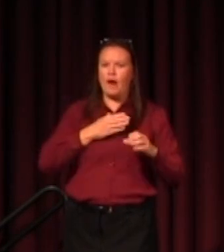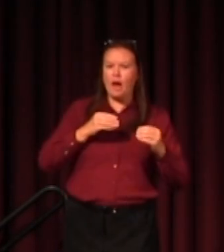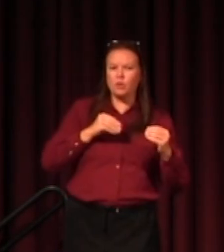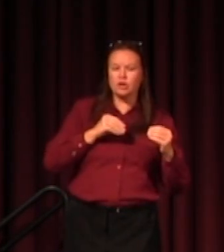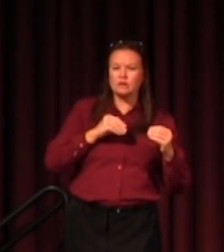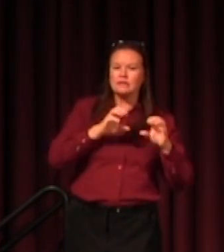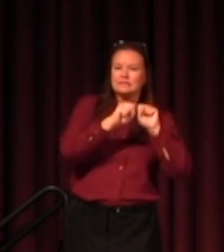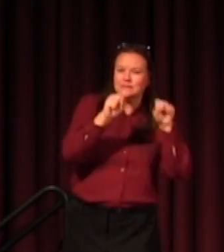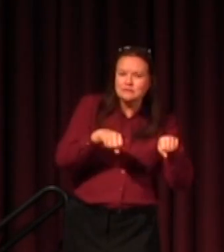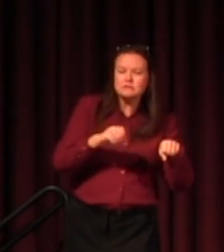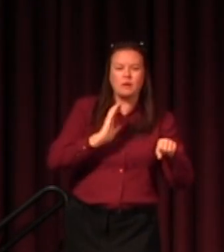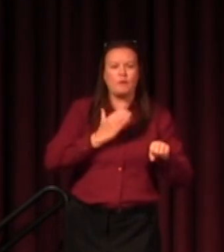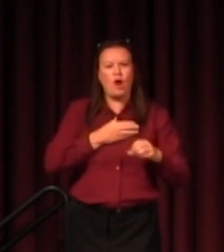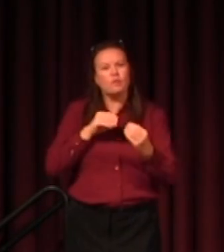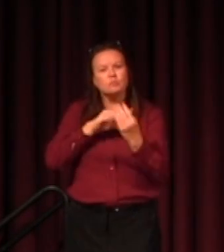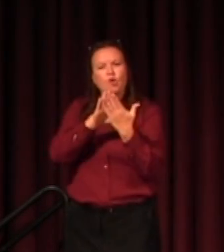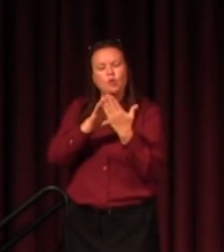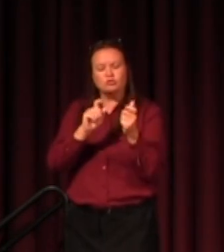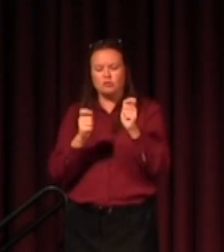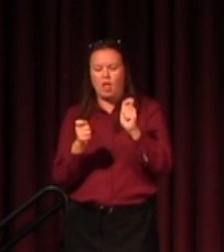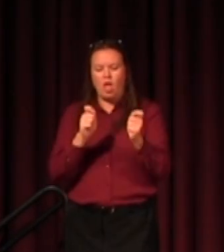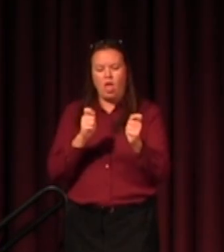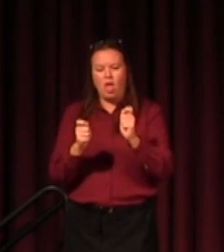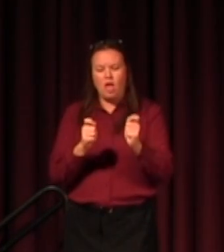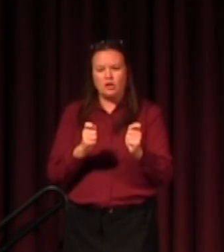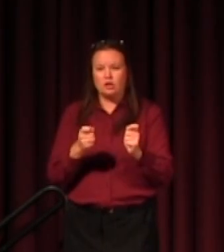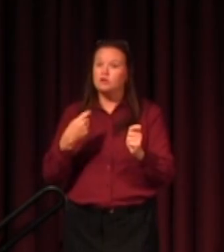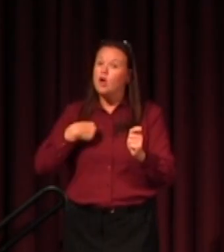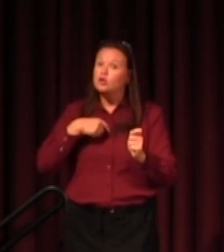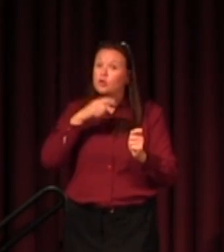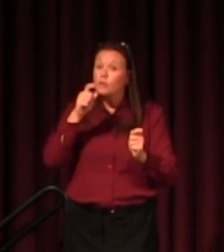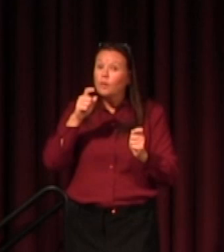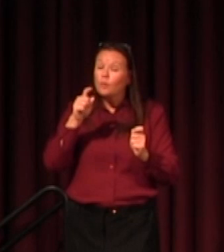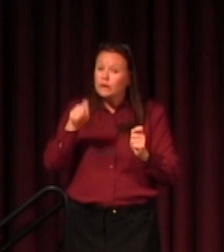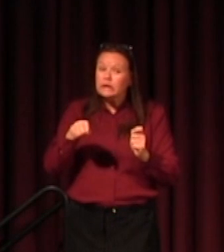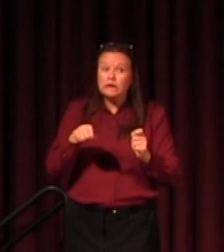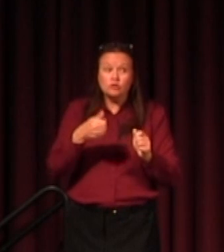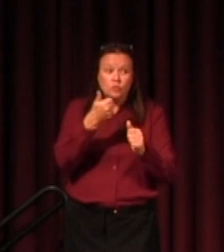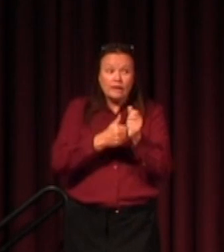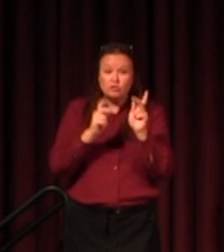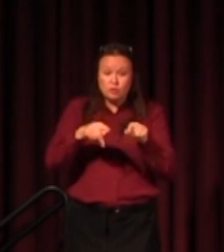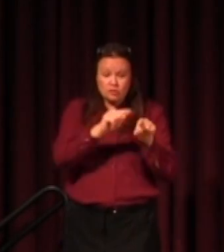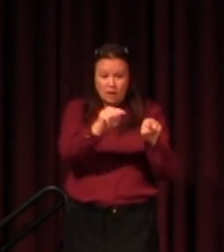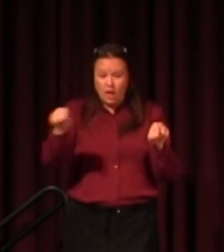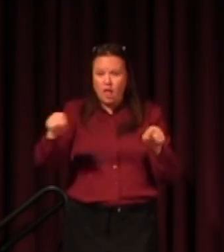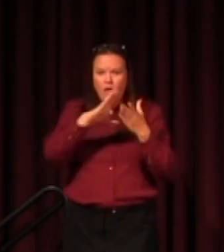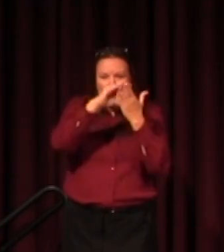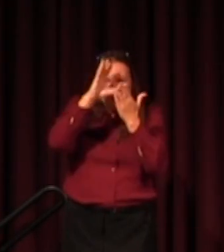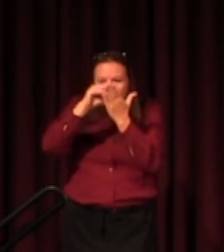Prioritizing collectively learning from and with one another to find new ways of being and doing.